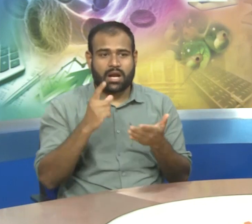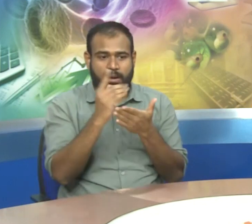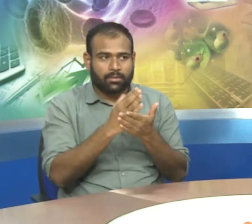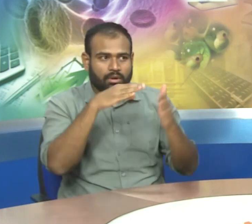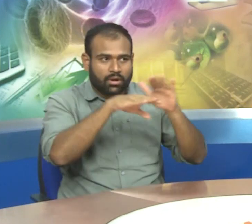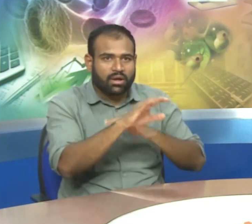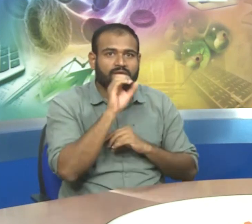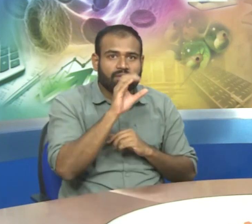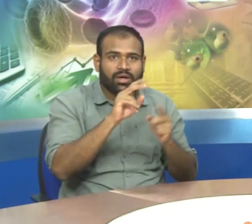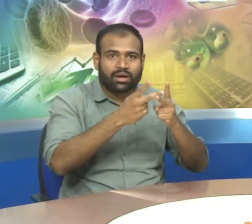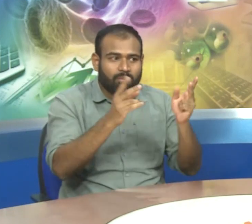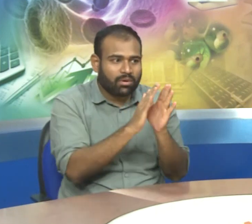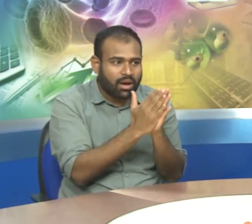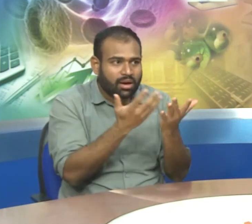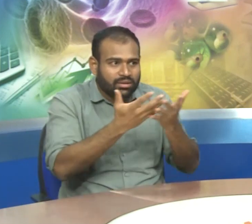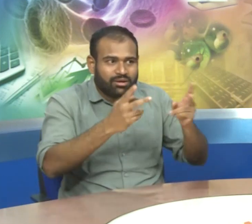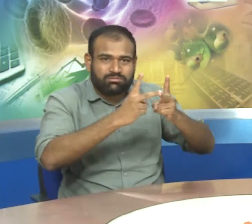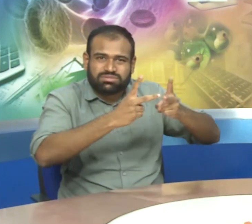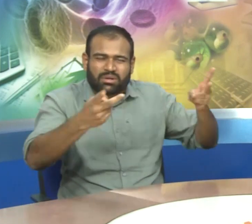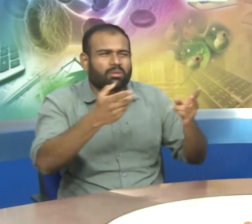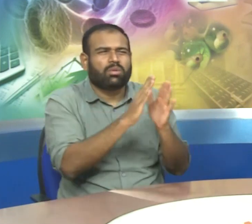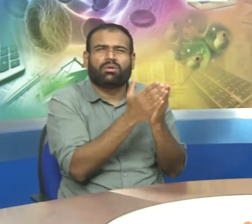Now these are all the referral services.